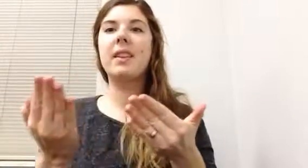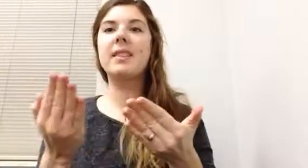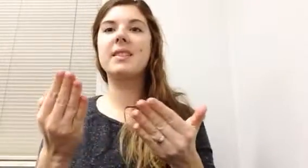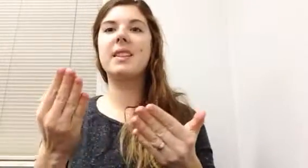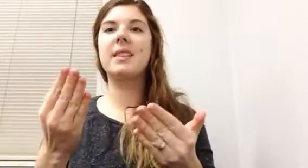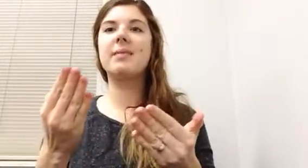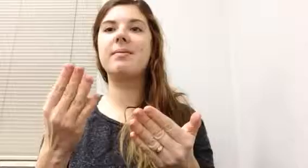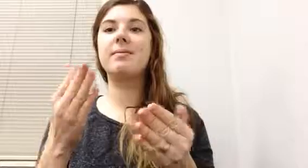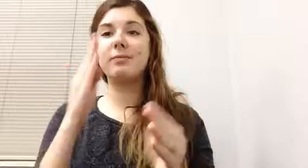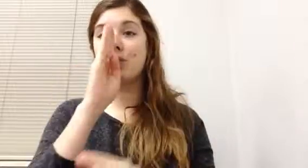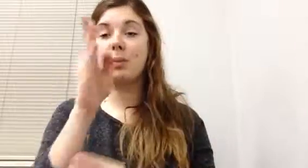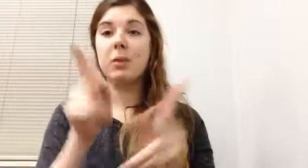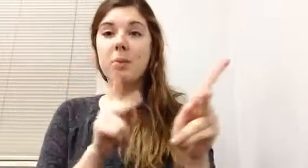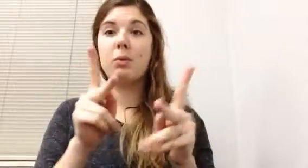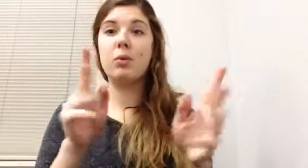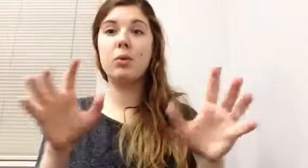mostly will get a pass.